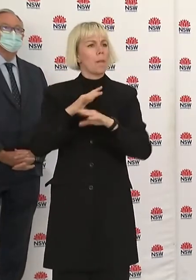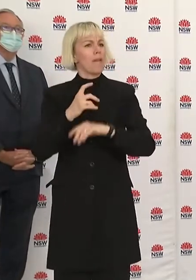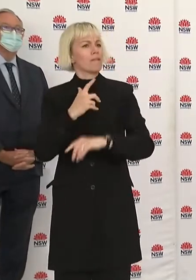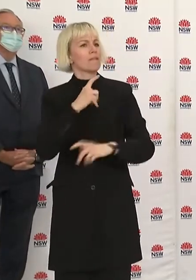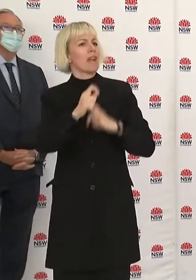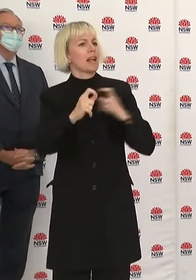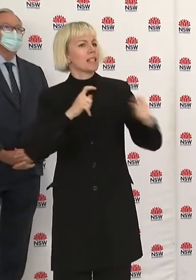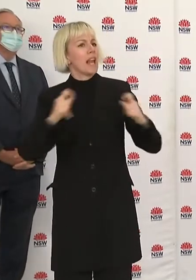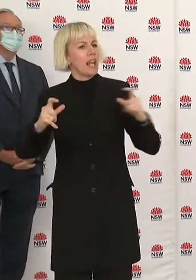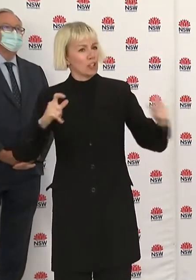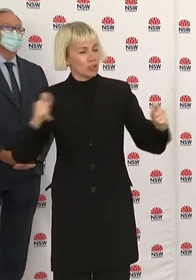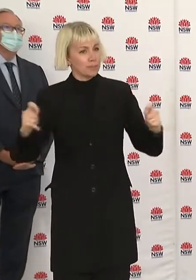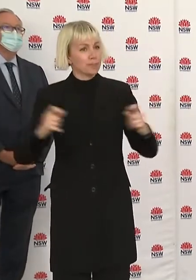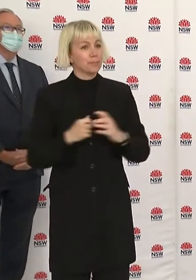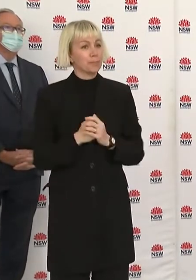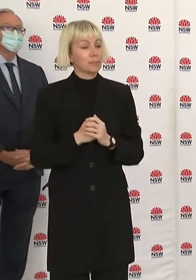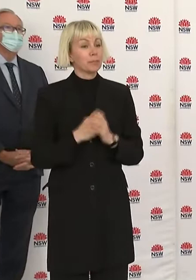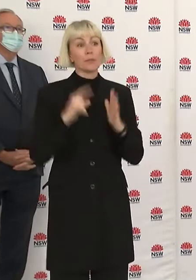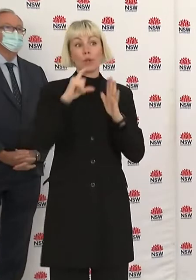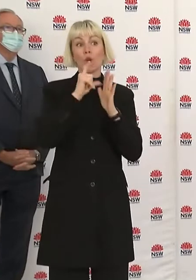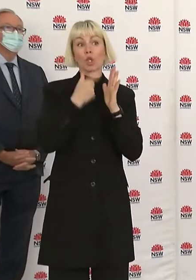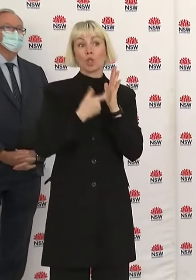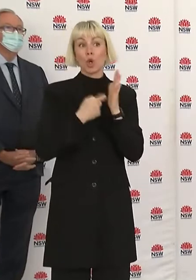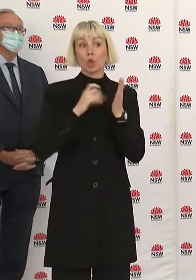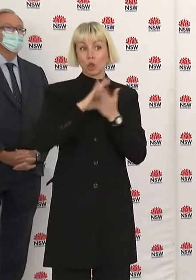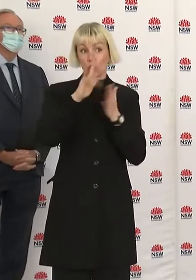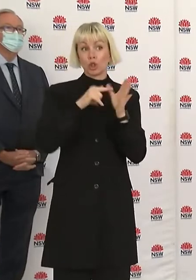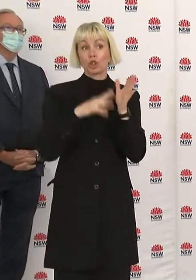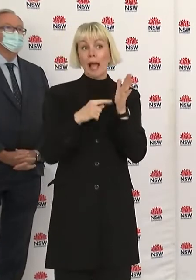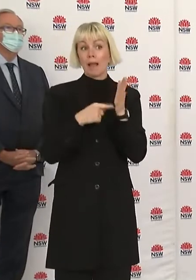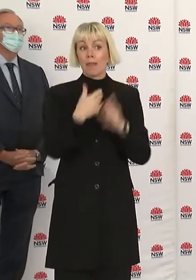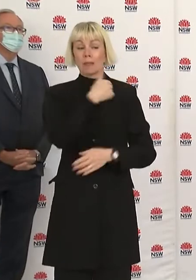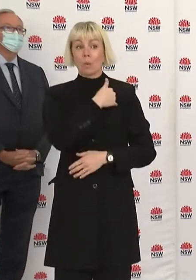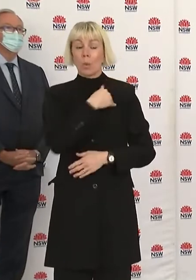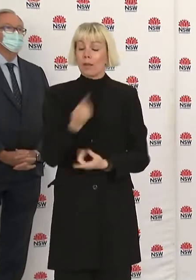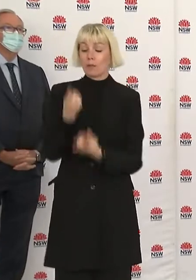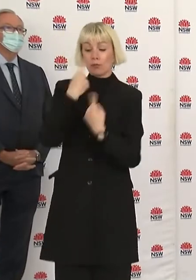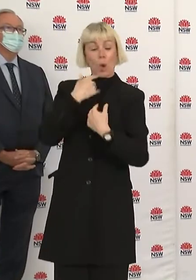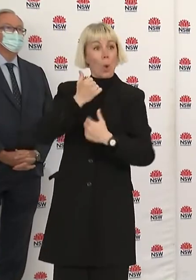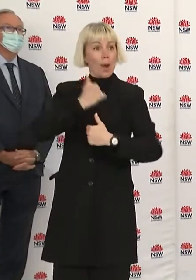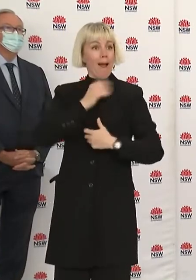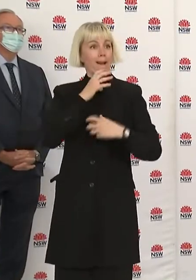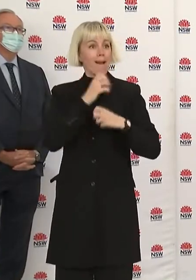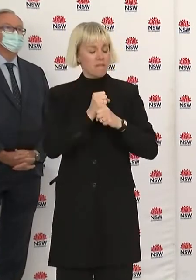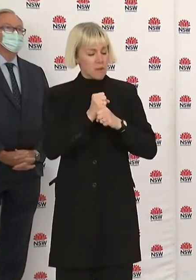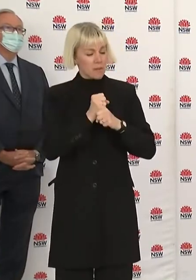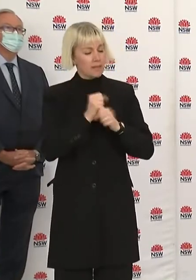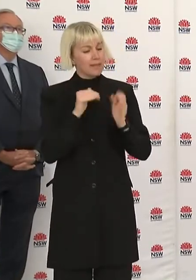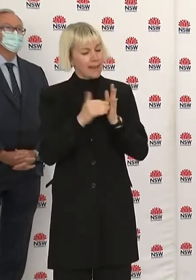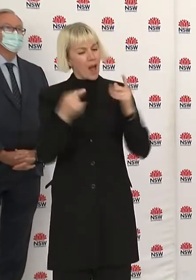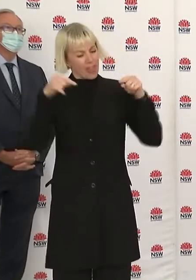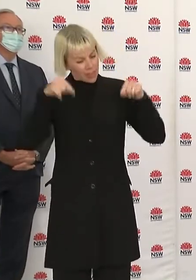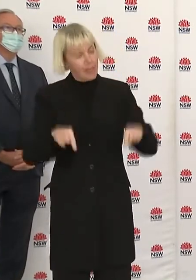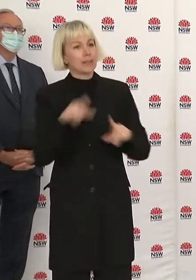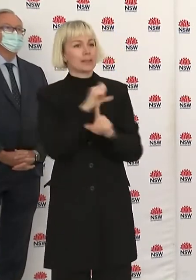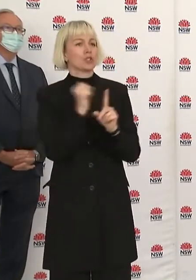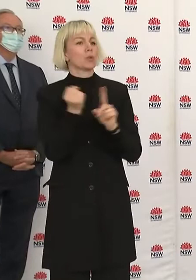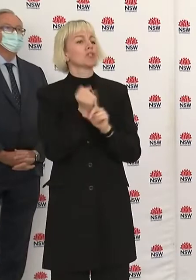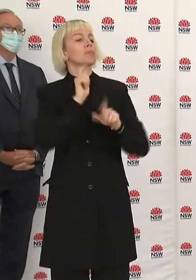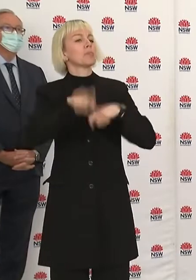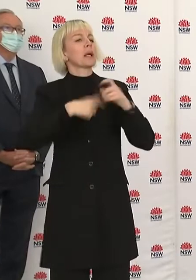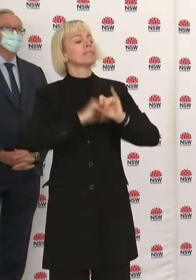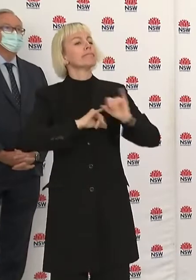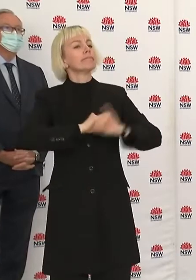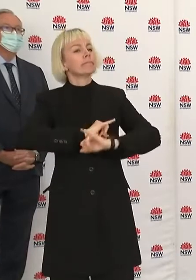Dr. Chant advised the New South Wales government this morning that in her view it was a national emergency, that means we have to discuss